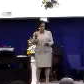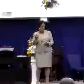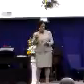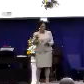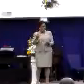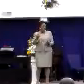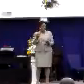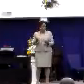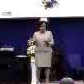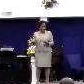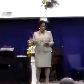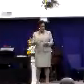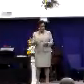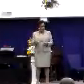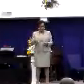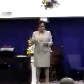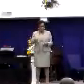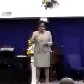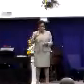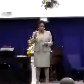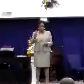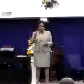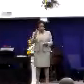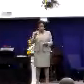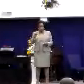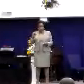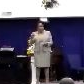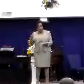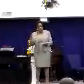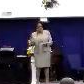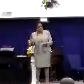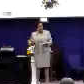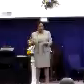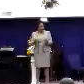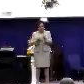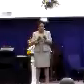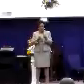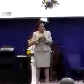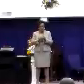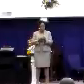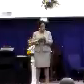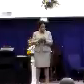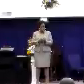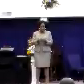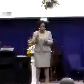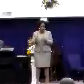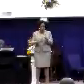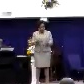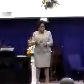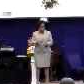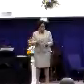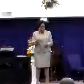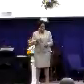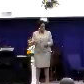me. Listen, get with a plumber and be an apprentice. Right. And then you get in with that plumber and you are an apprentice,